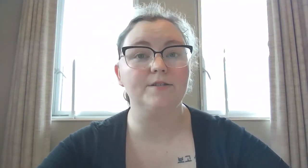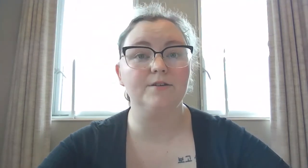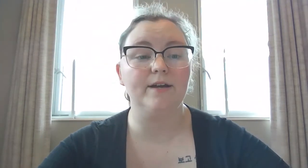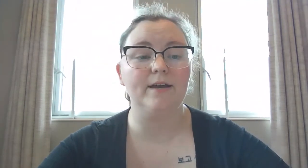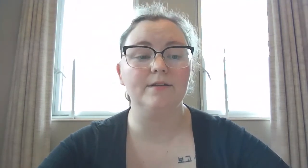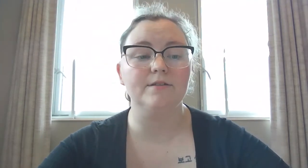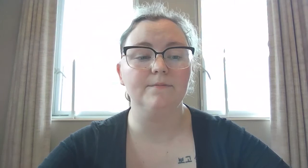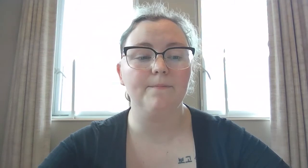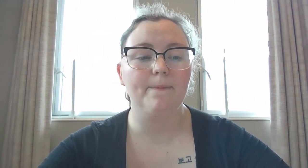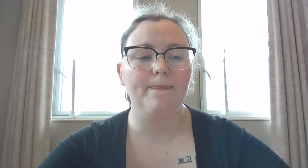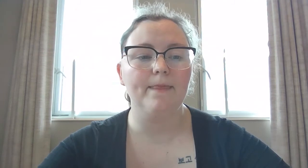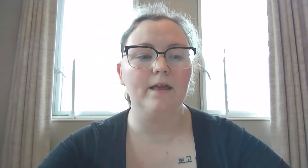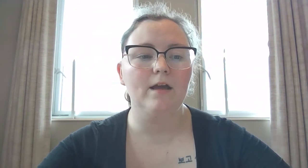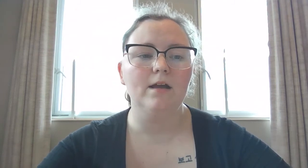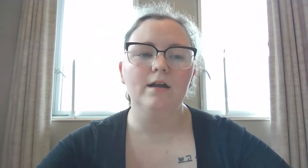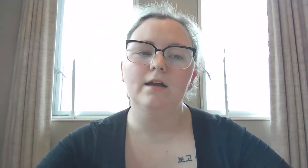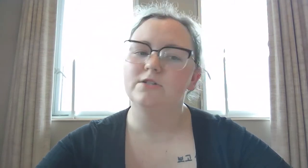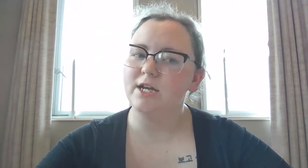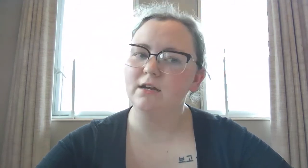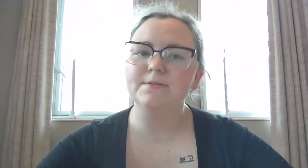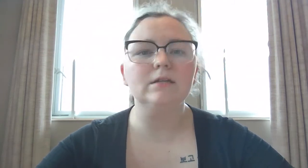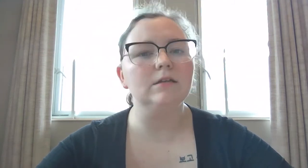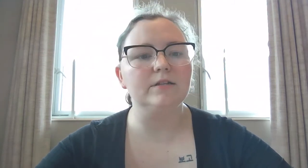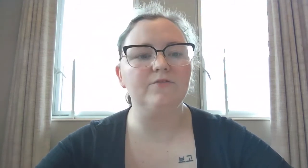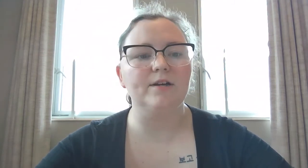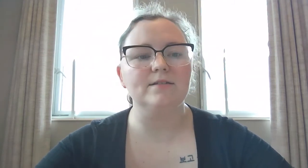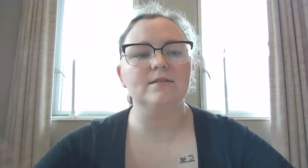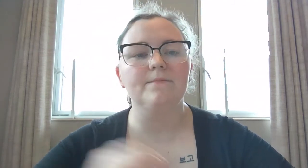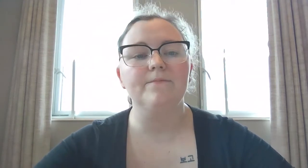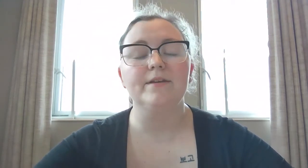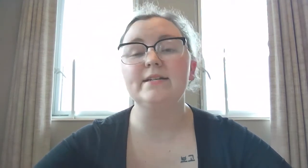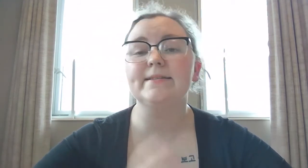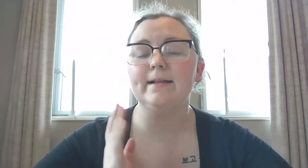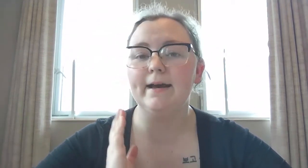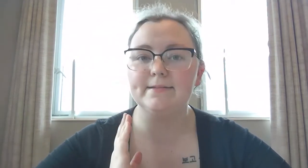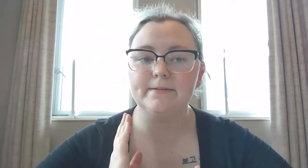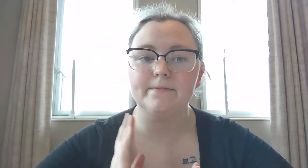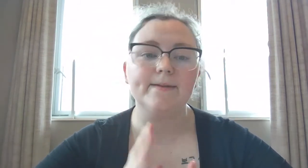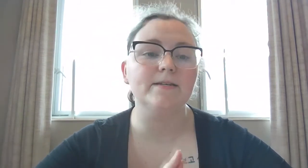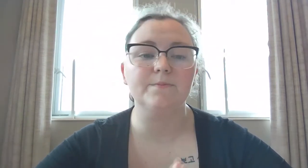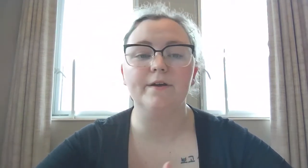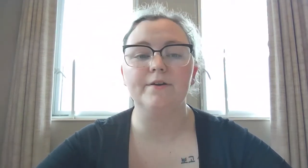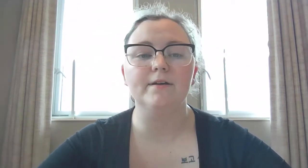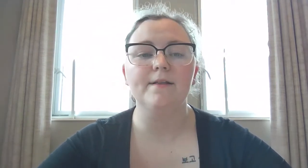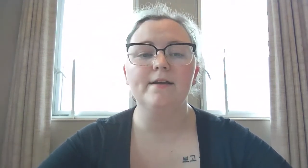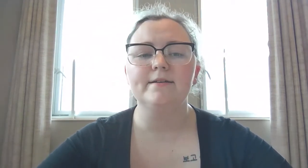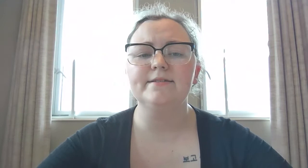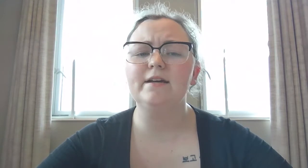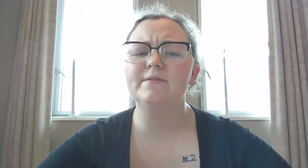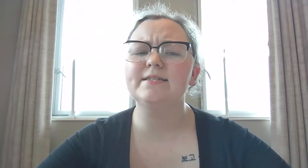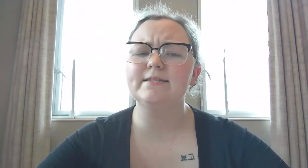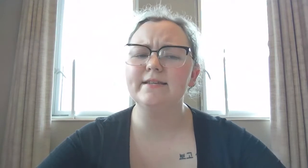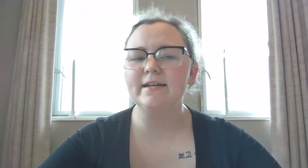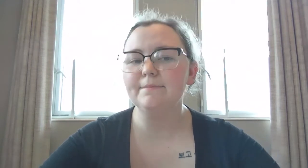hand. Jacob's a little different. He's classier than his brother. See how he's slicking back his